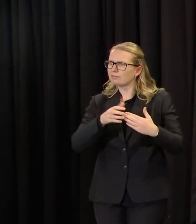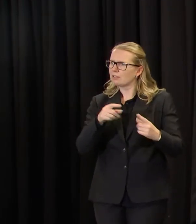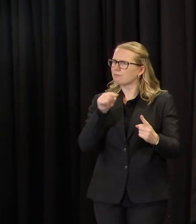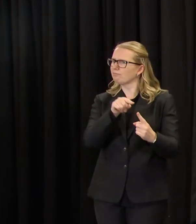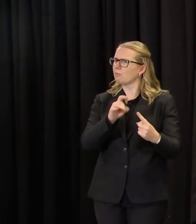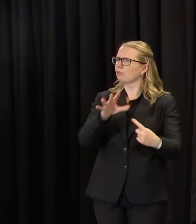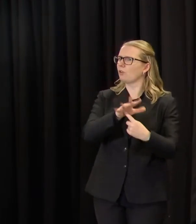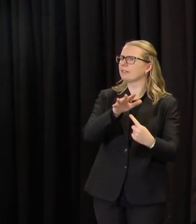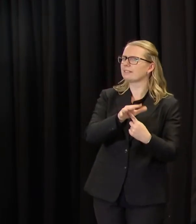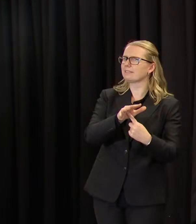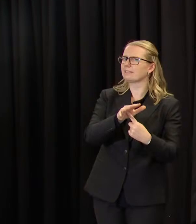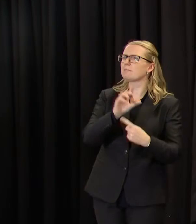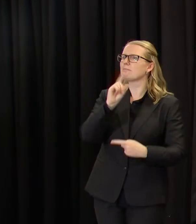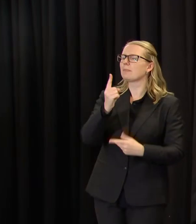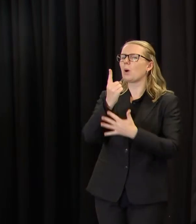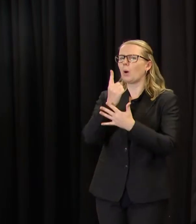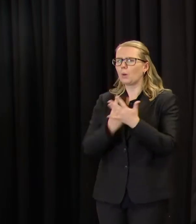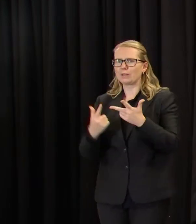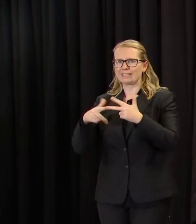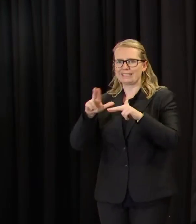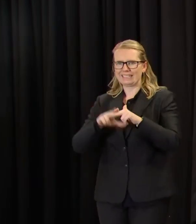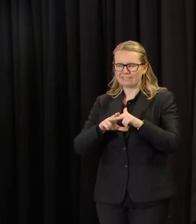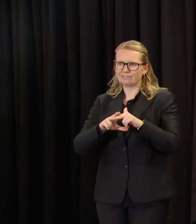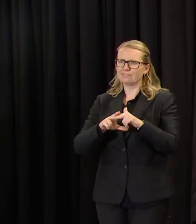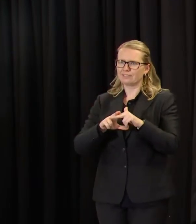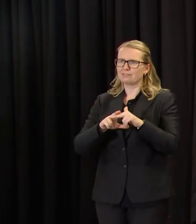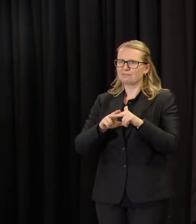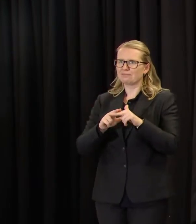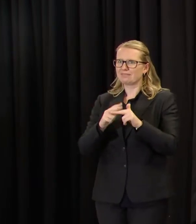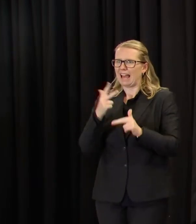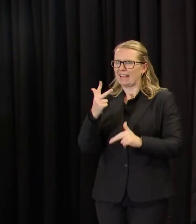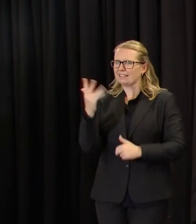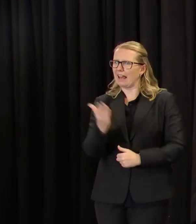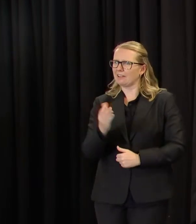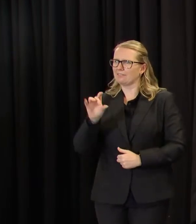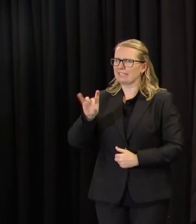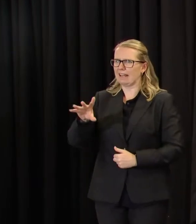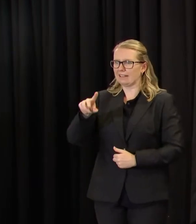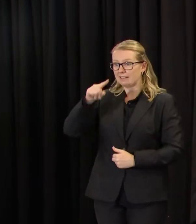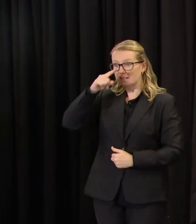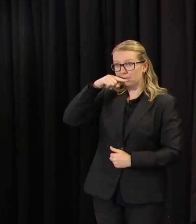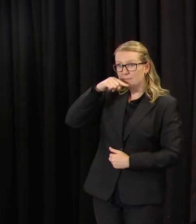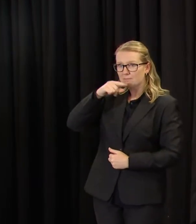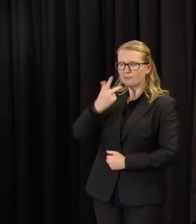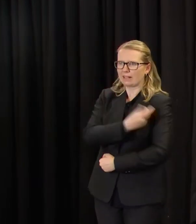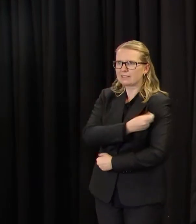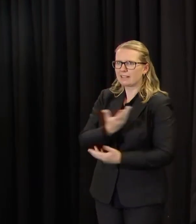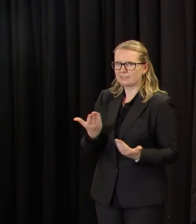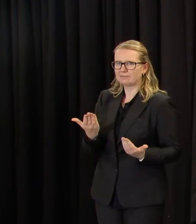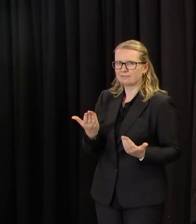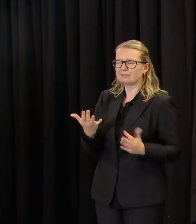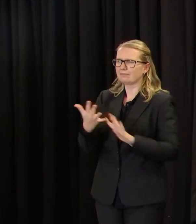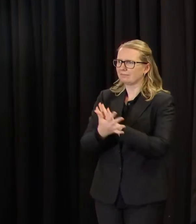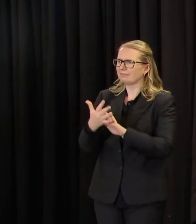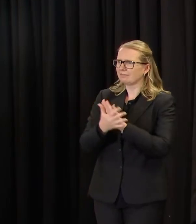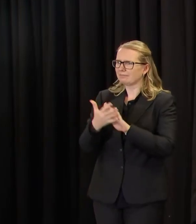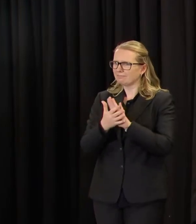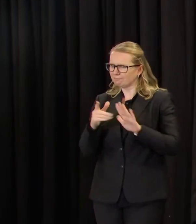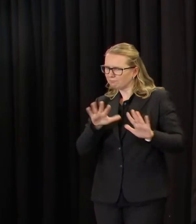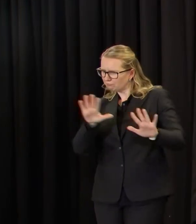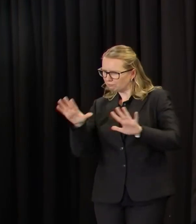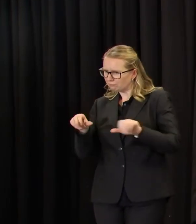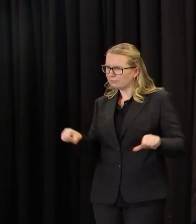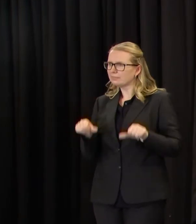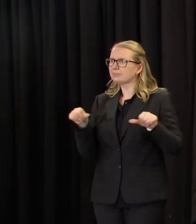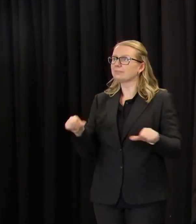the changes But only when you've got the safety net of having 8 out of 10 eligible people having been through the vaccination system. So changes